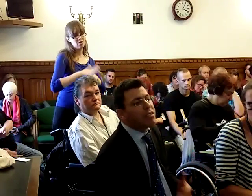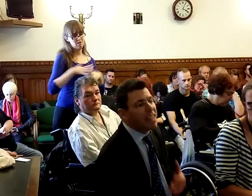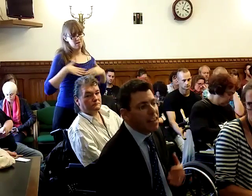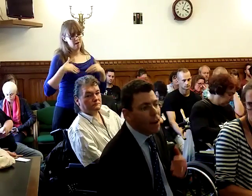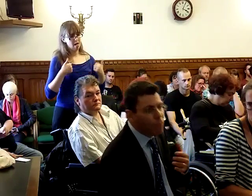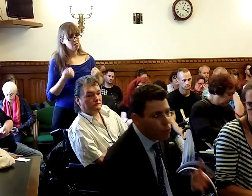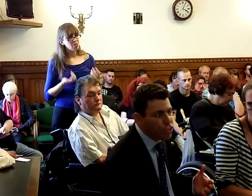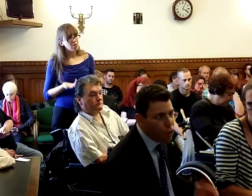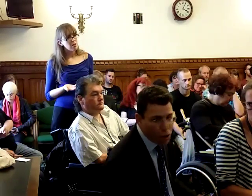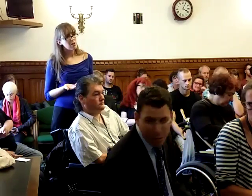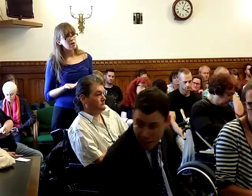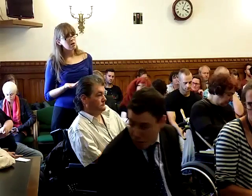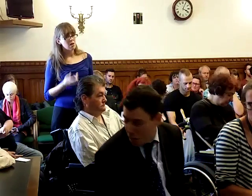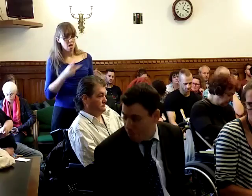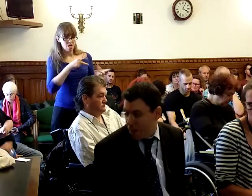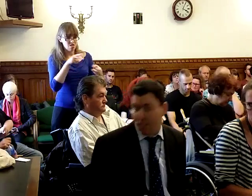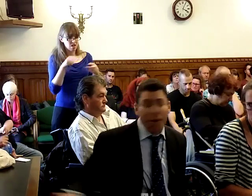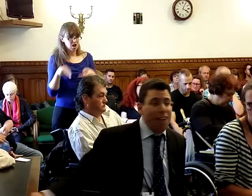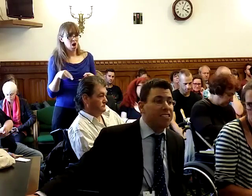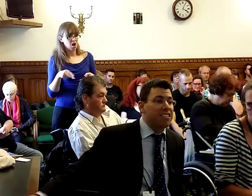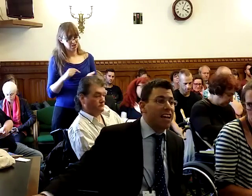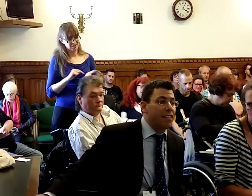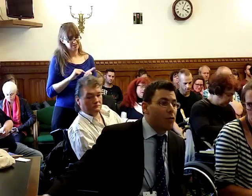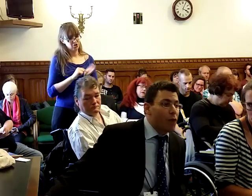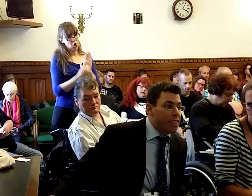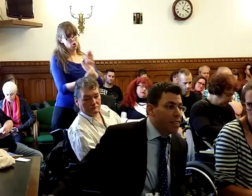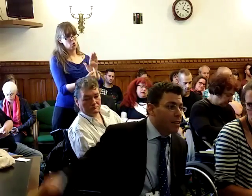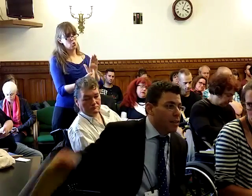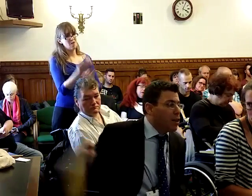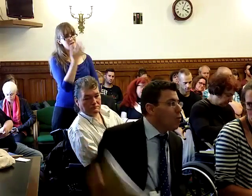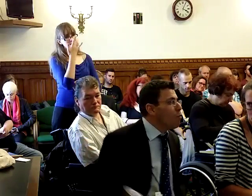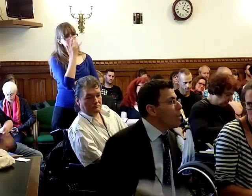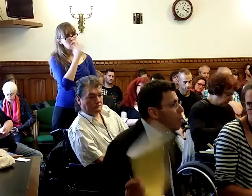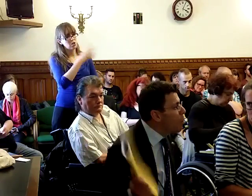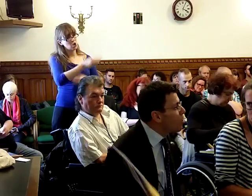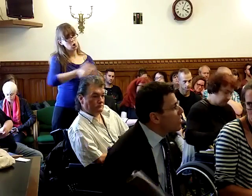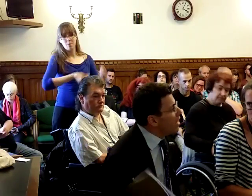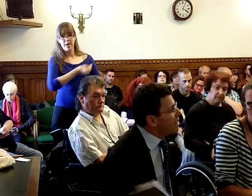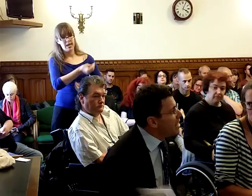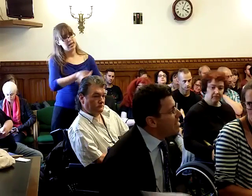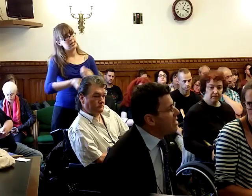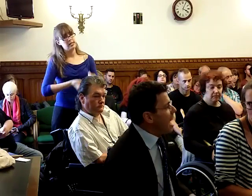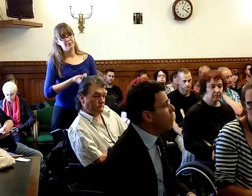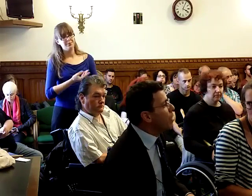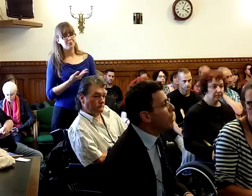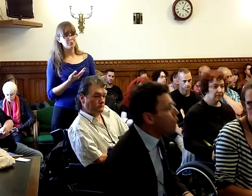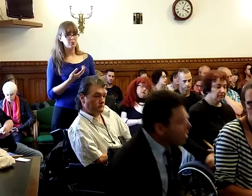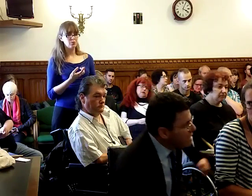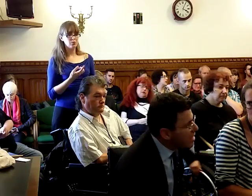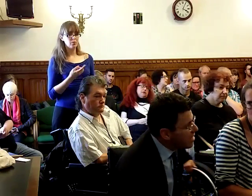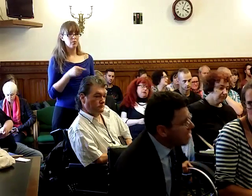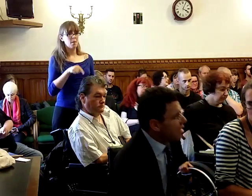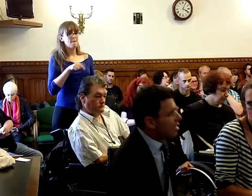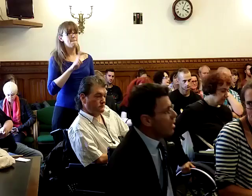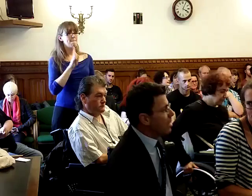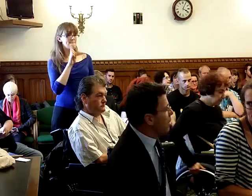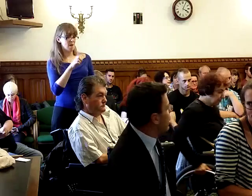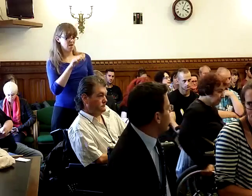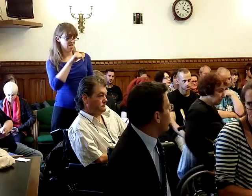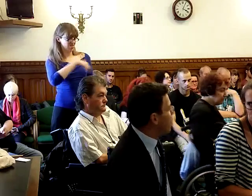These cuts represent a false economy. But I do have to say that with reports like this and with the